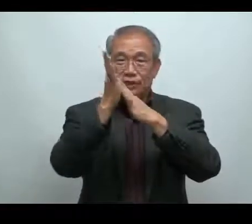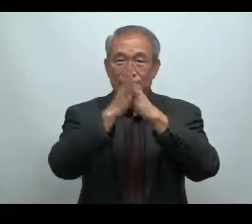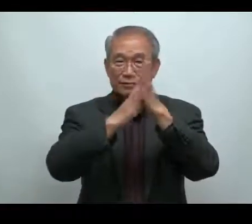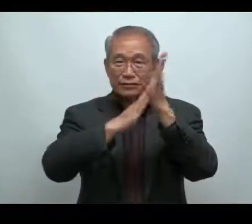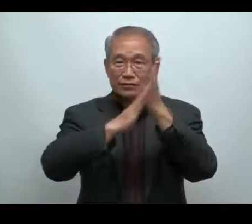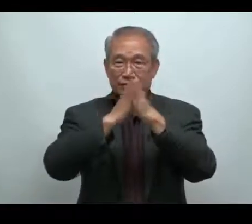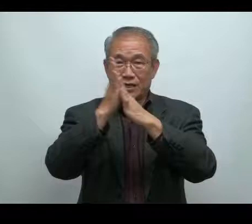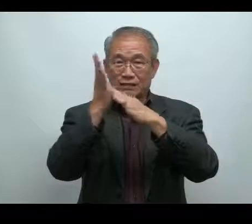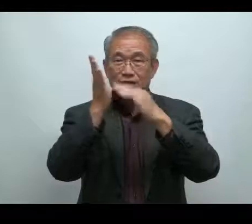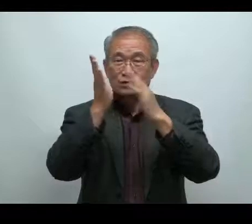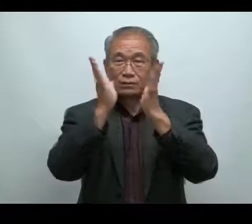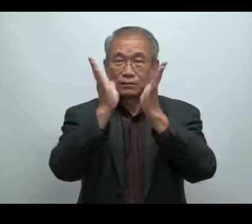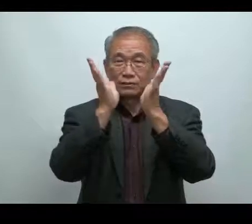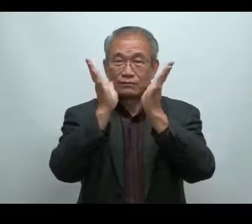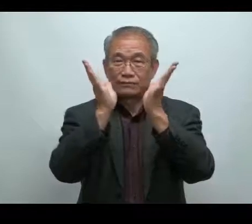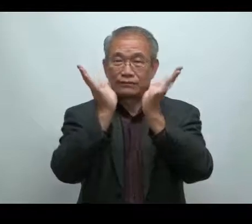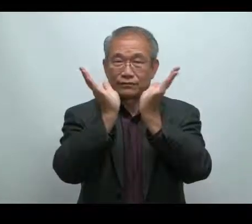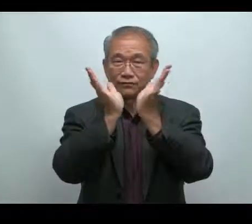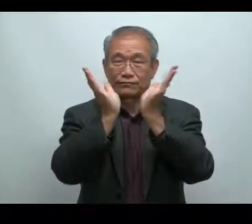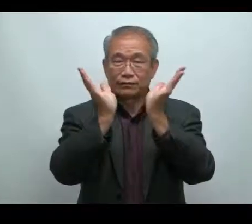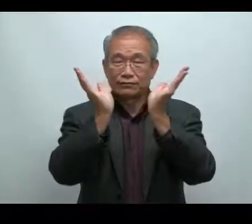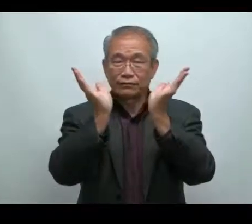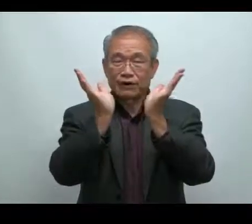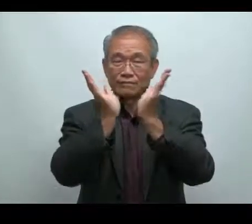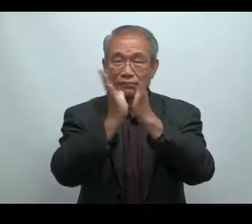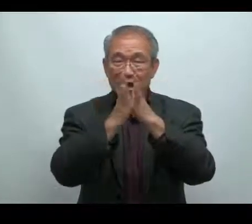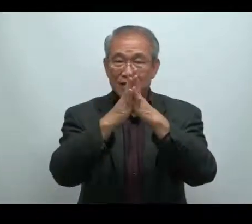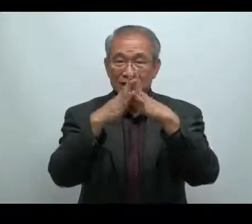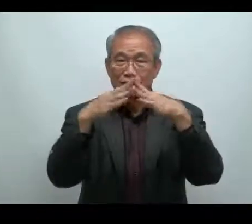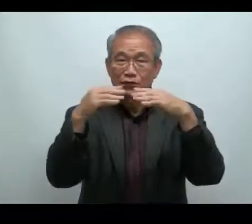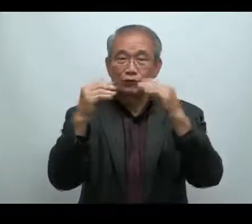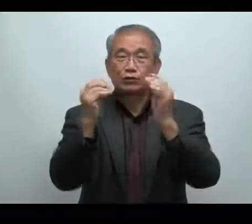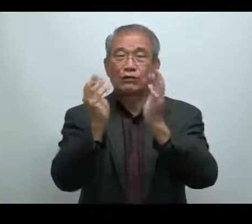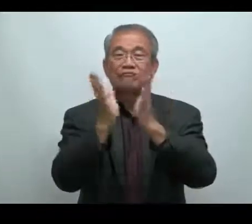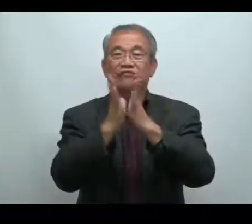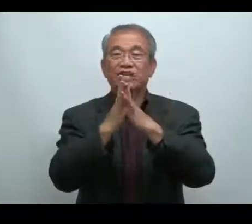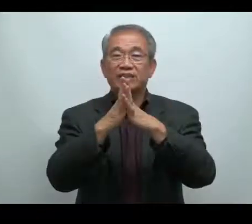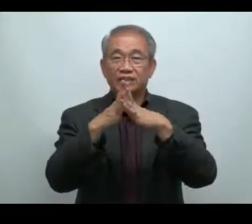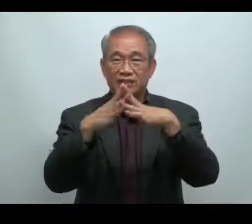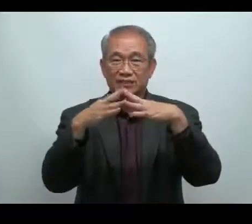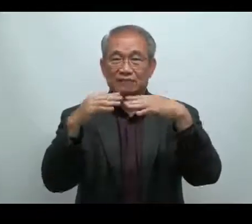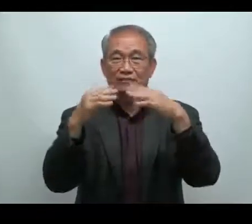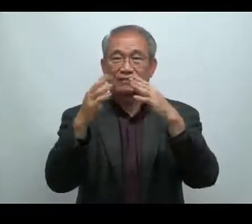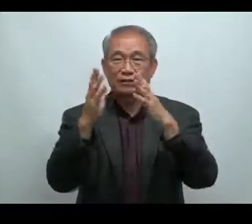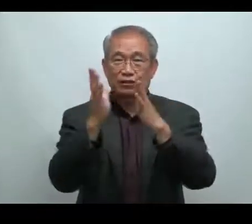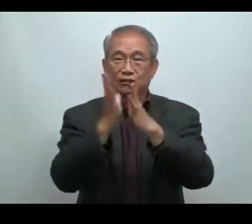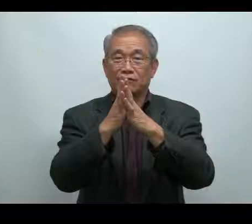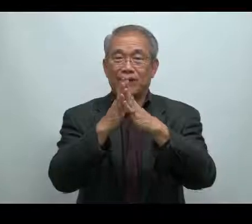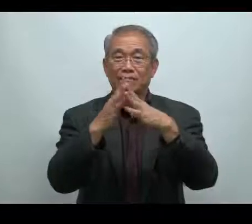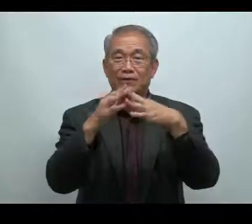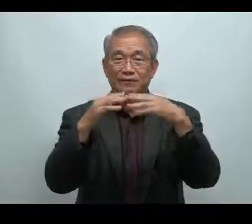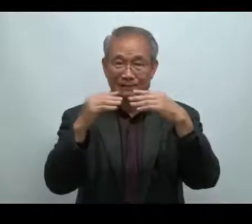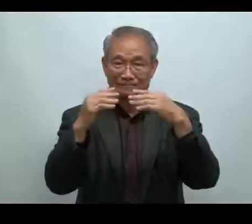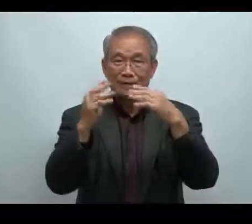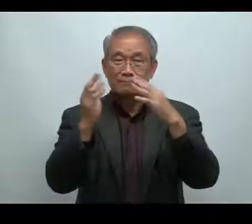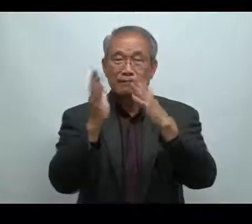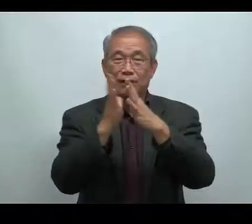none such thing. So when the vocal folds vibrate, you do not feel something touching or vibrating, but rather